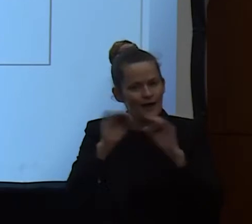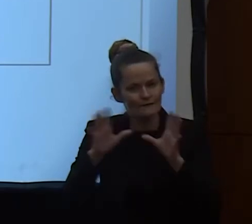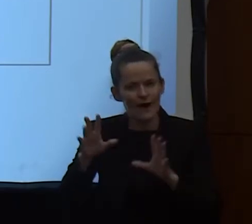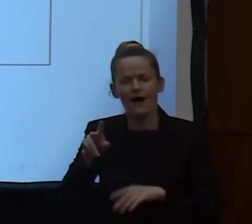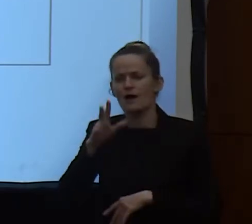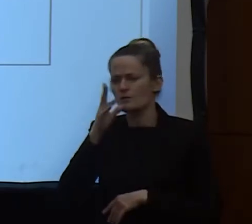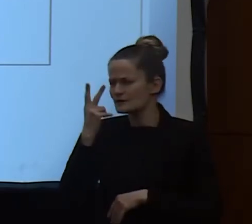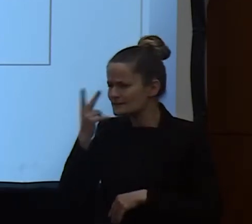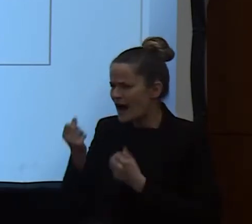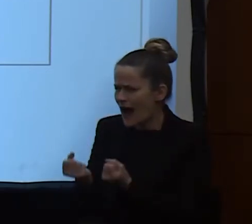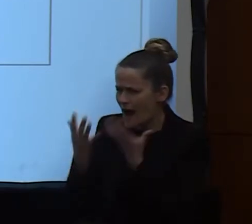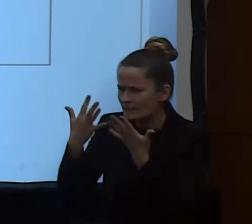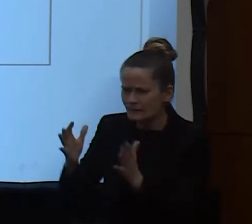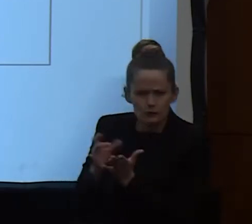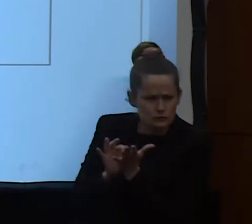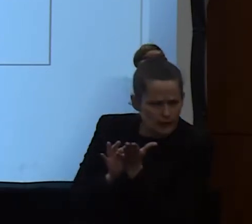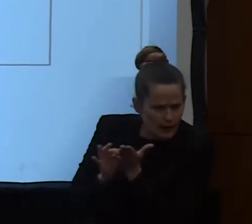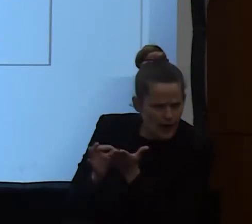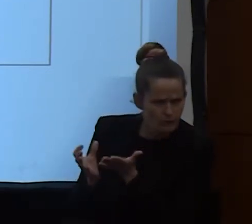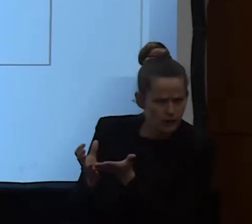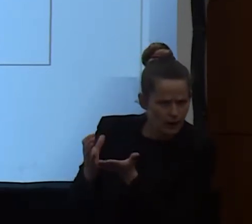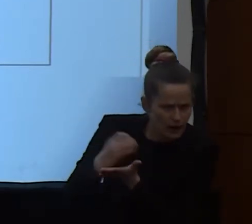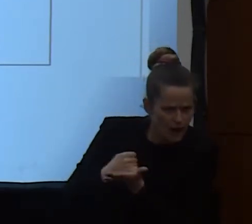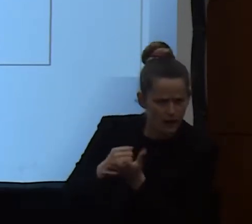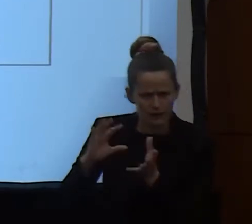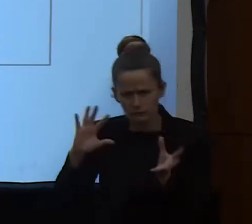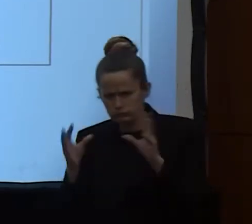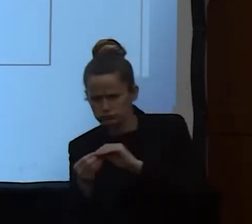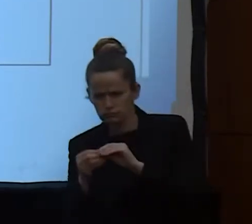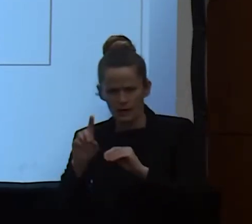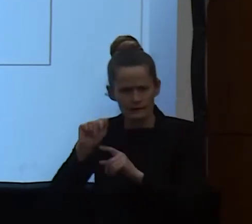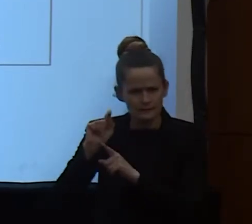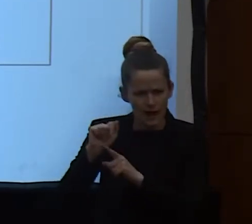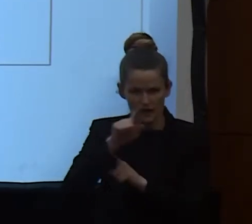tonight so that if you look at a page and you see there's only,